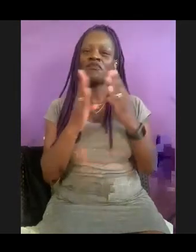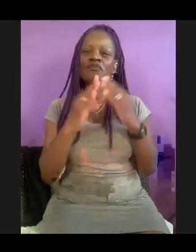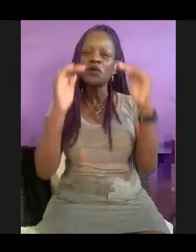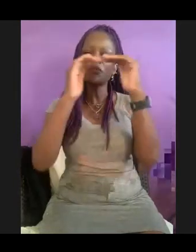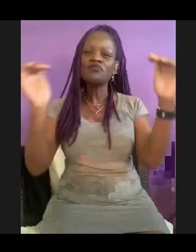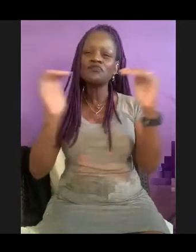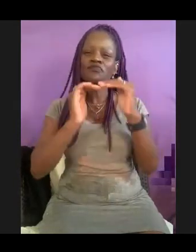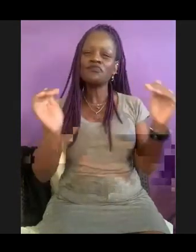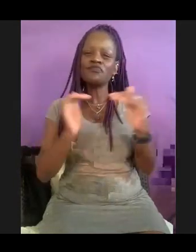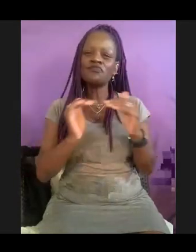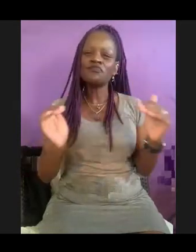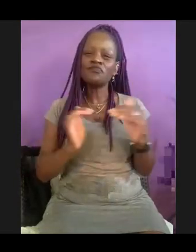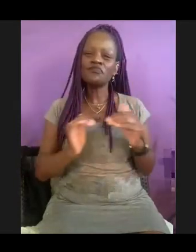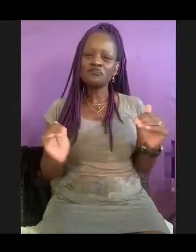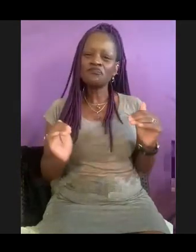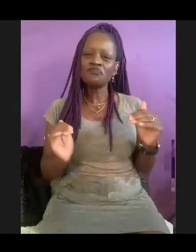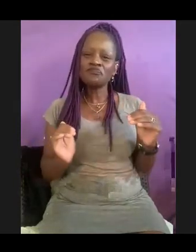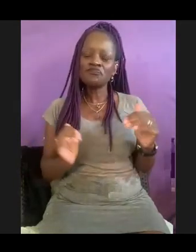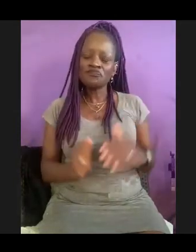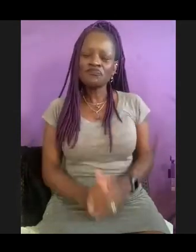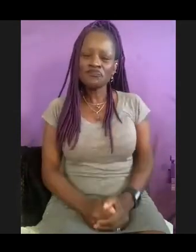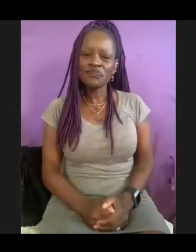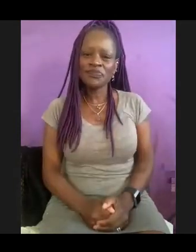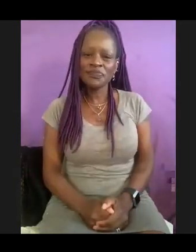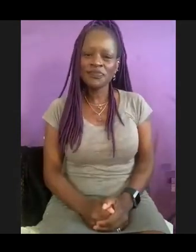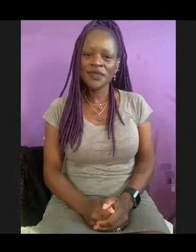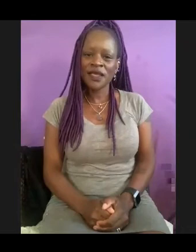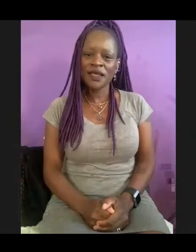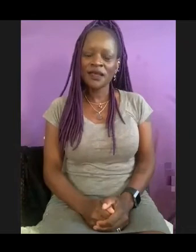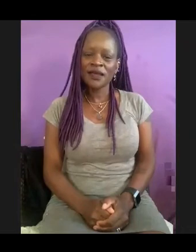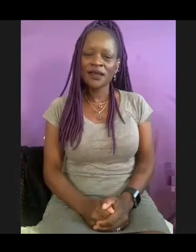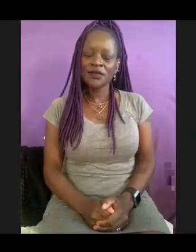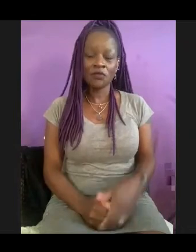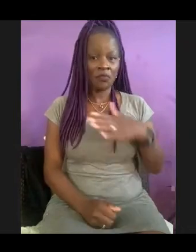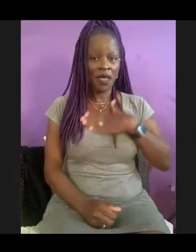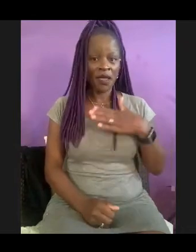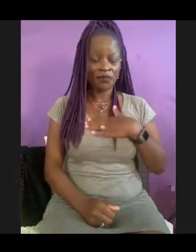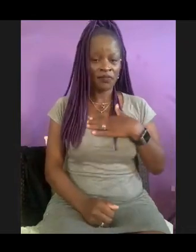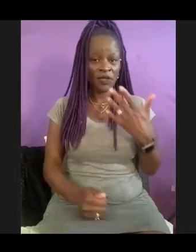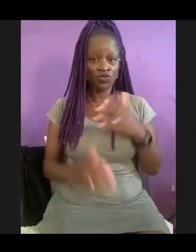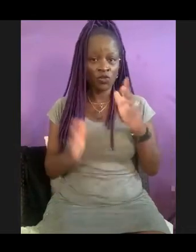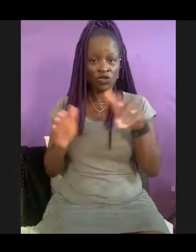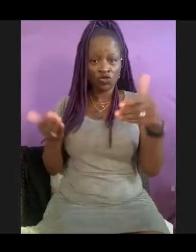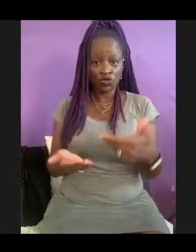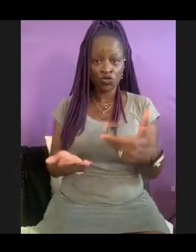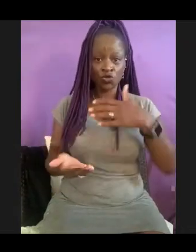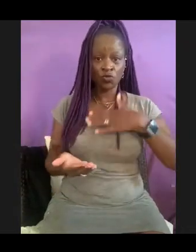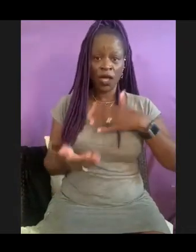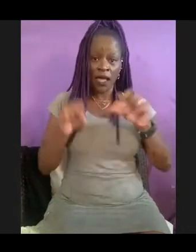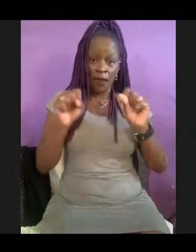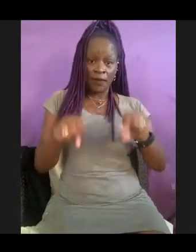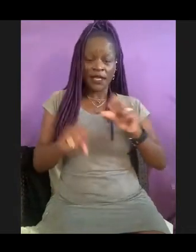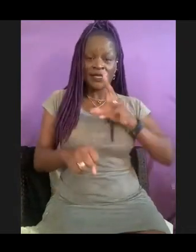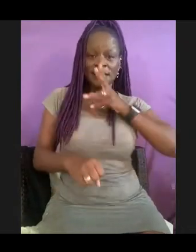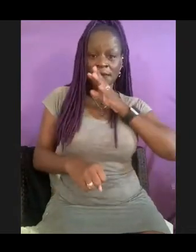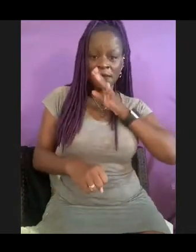I'm happy to introduce our ability speaker, Jane Dunhamn, who